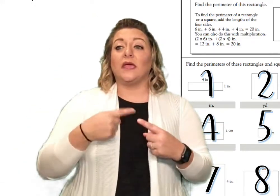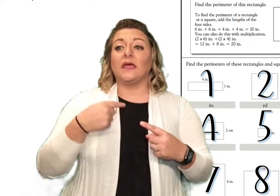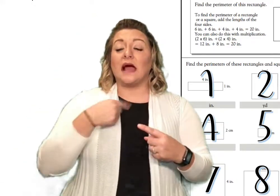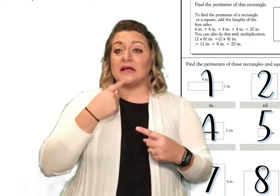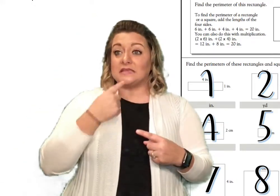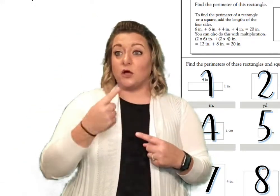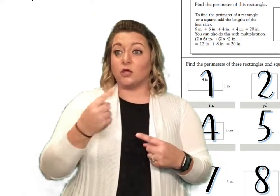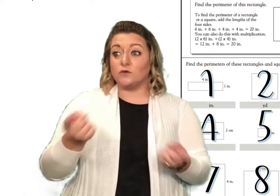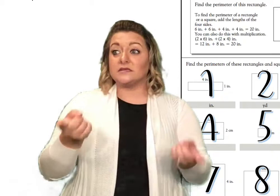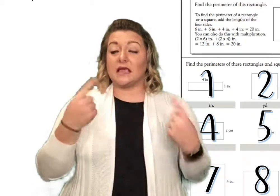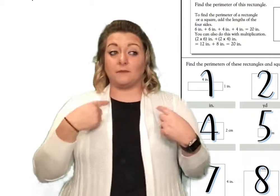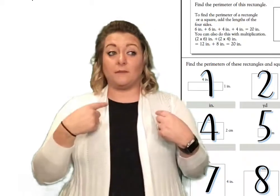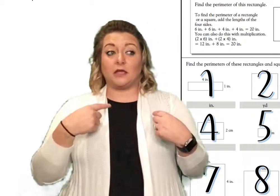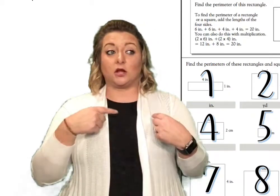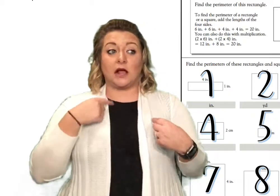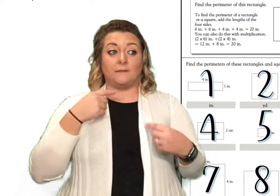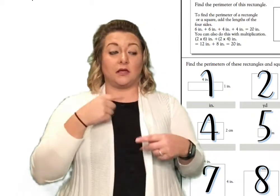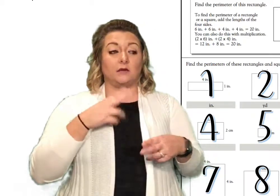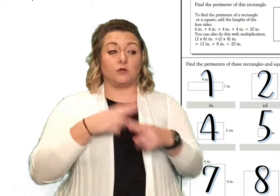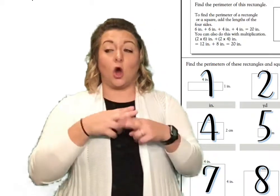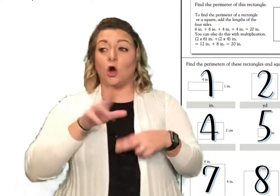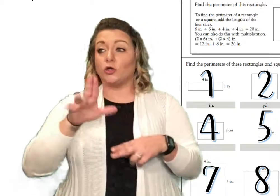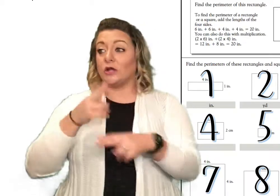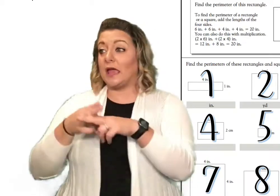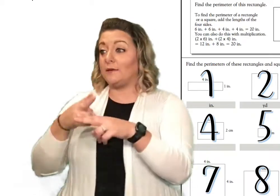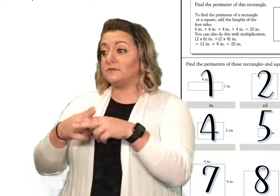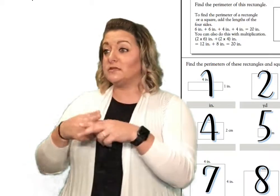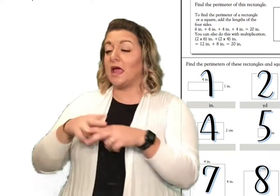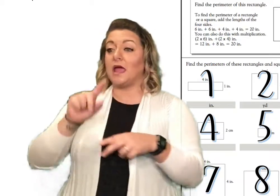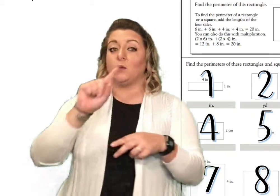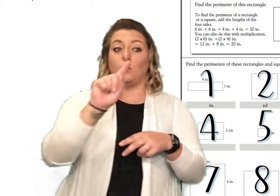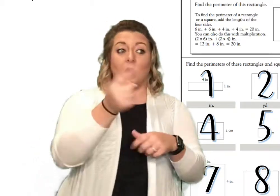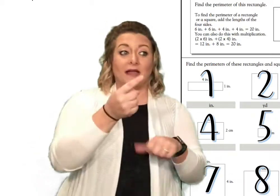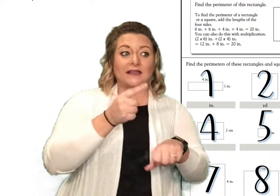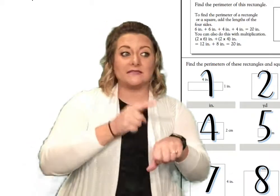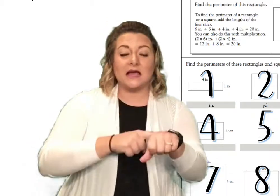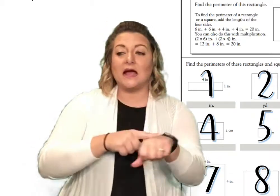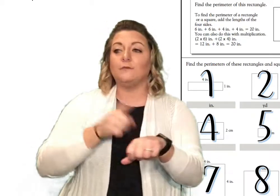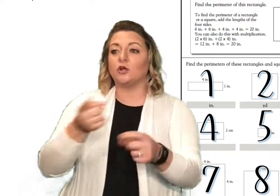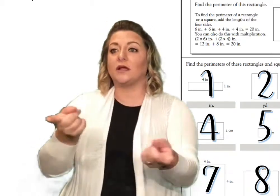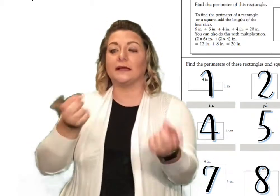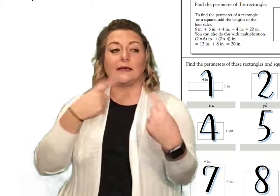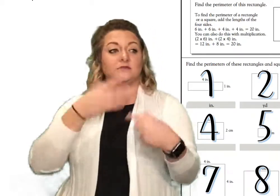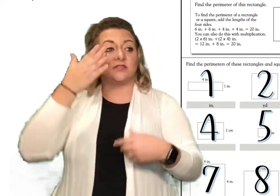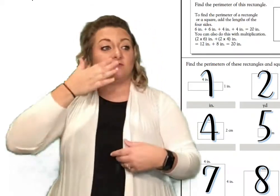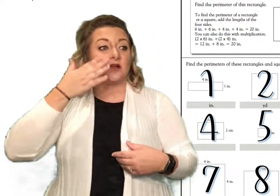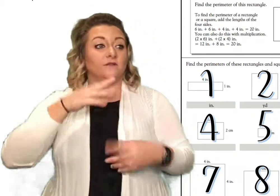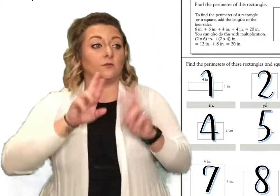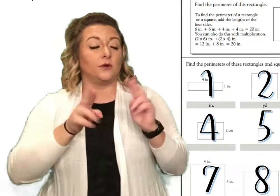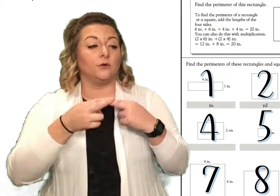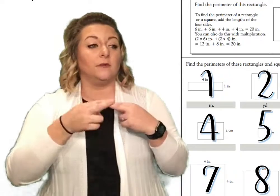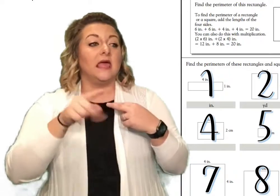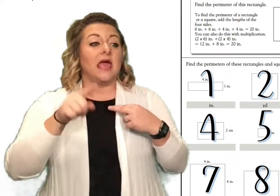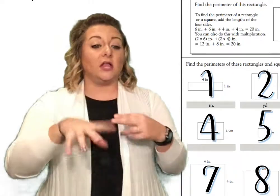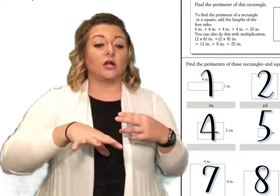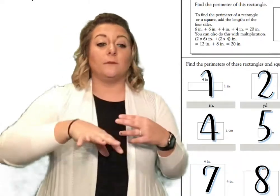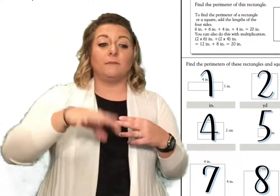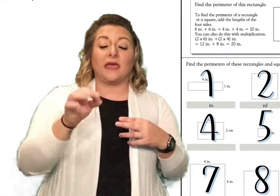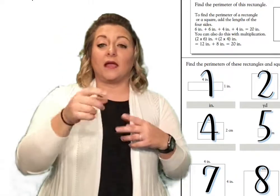when I tell you to come up here, I'm going to call your names, and one at a time, you're going to come to the front of the room, and you're going to pick